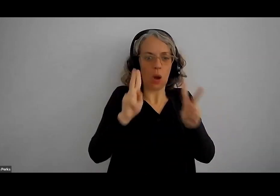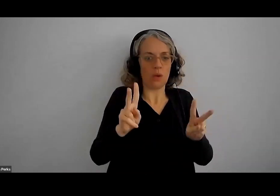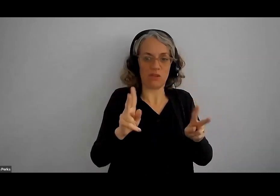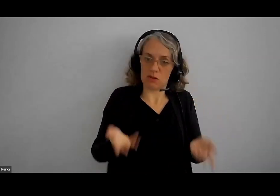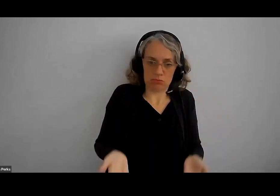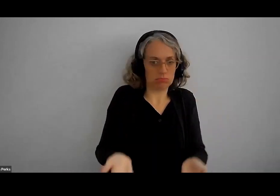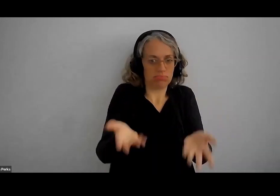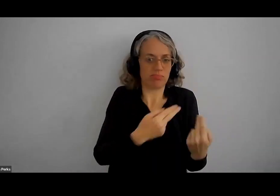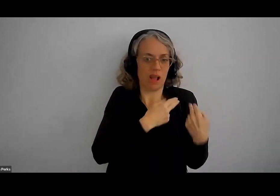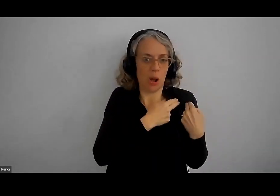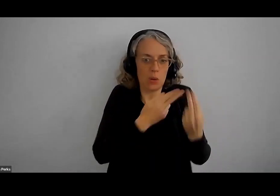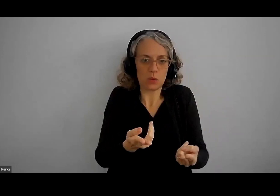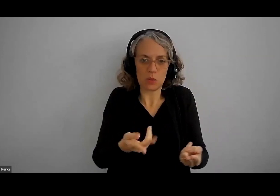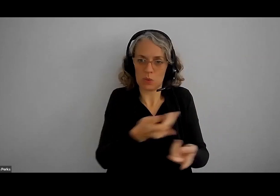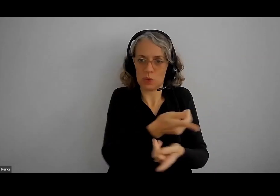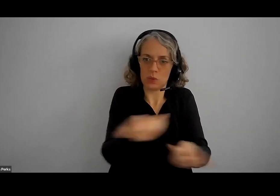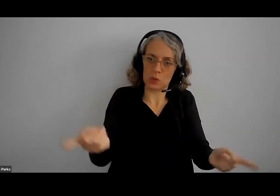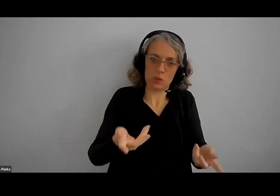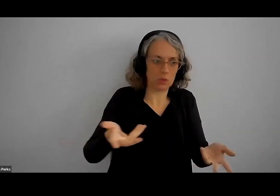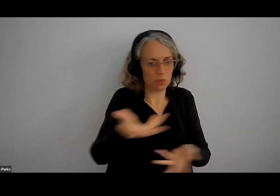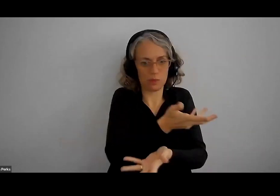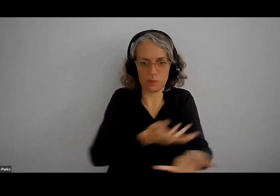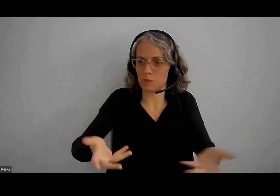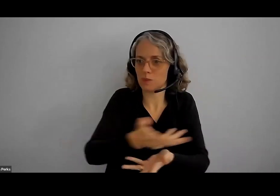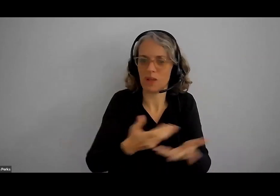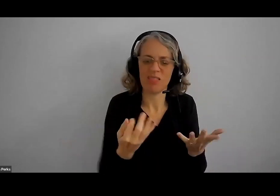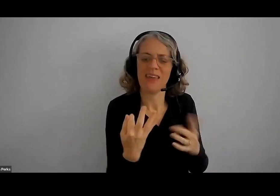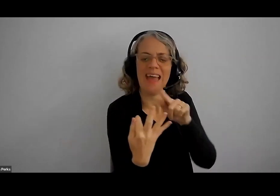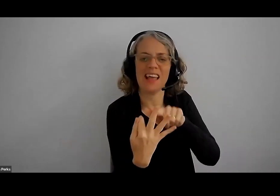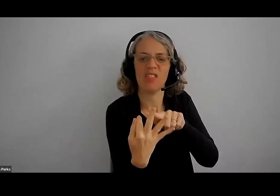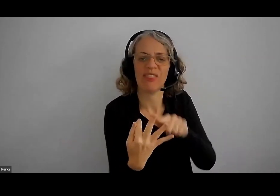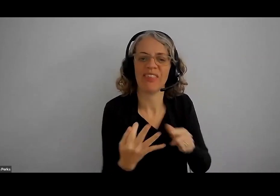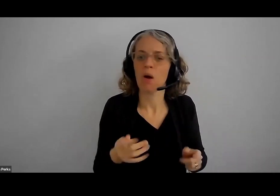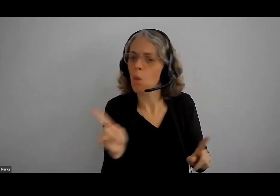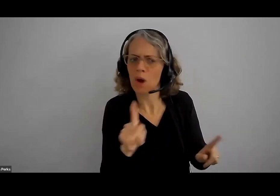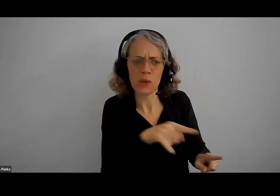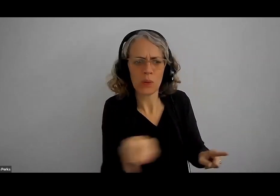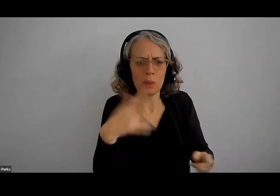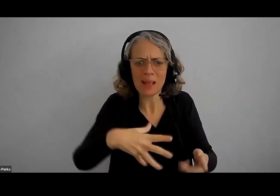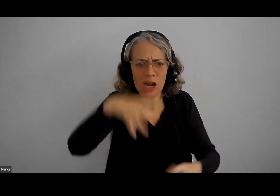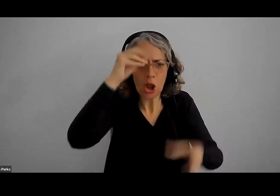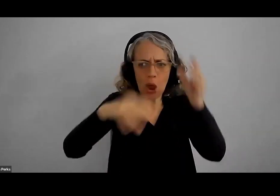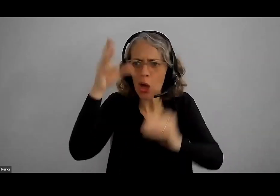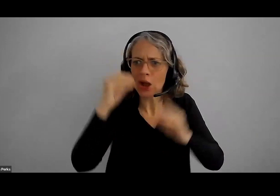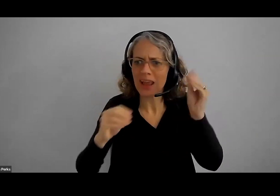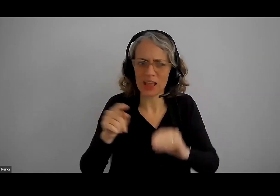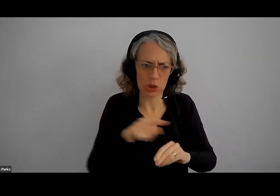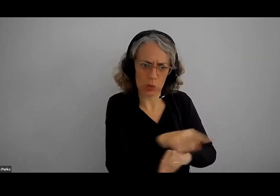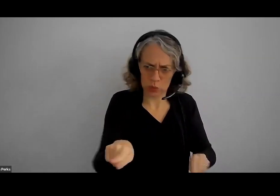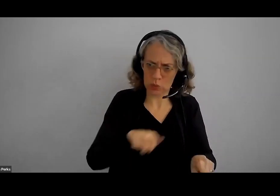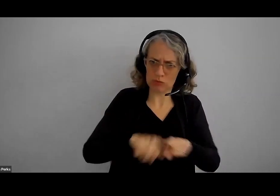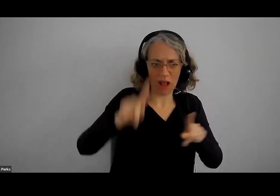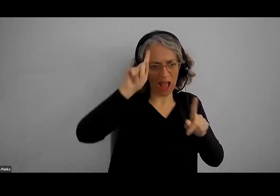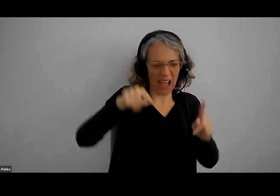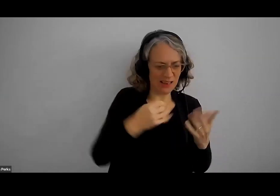you to dive into this 8th way. What have you been learning as you attempting to put these ideas into